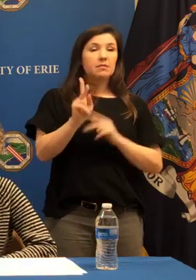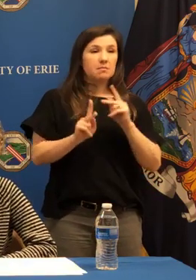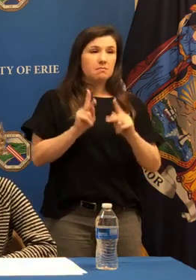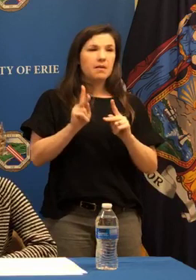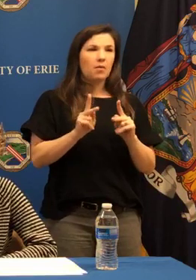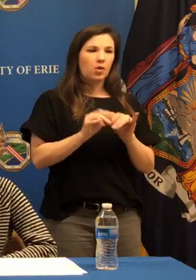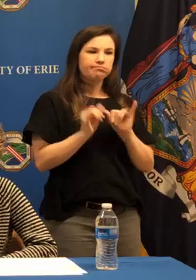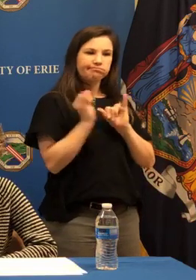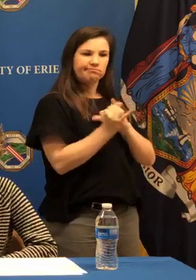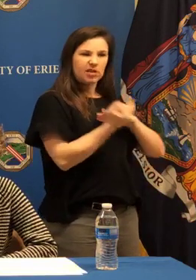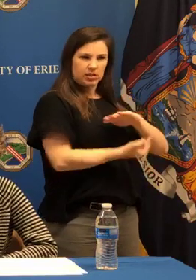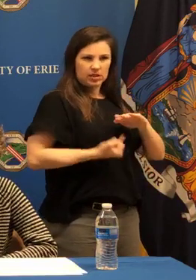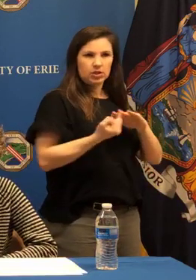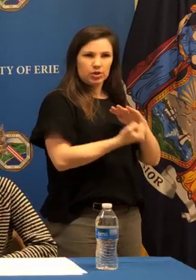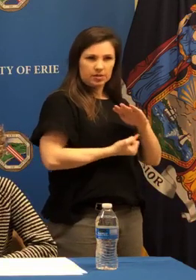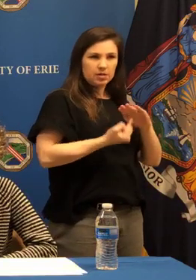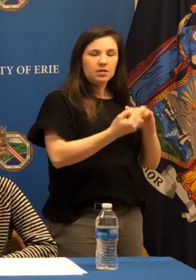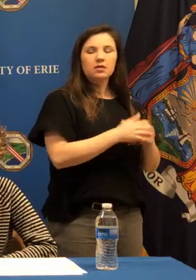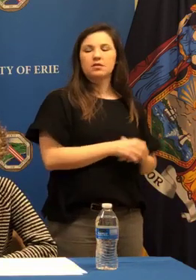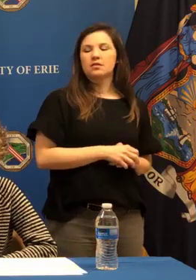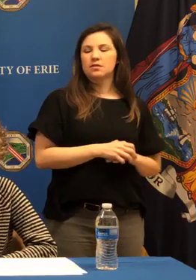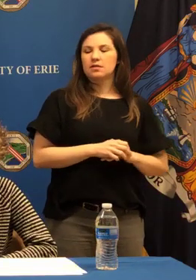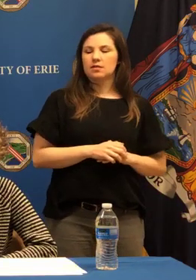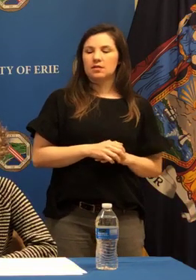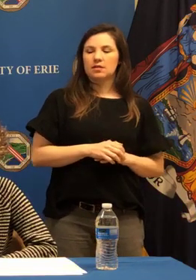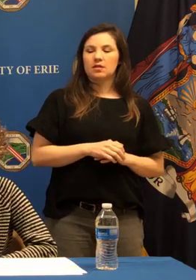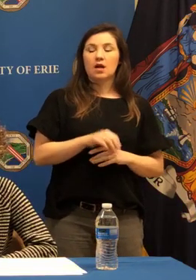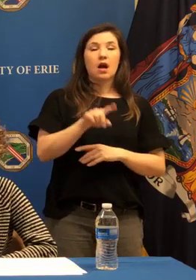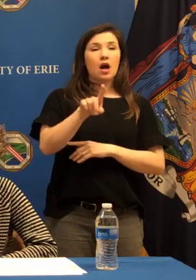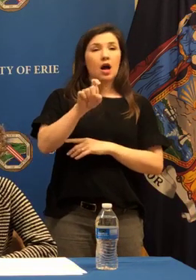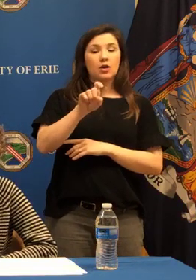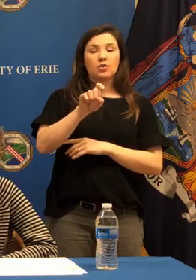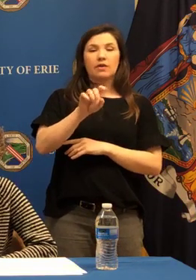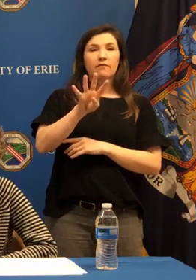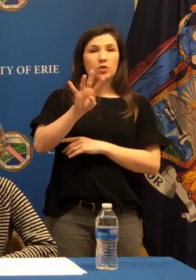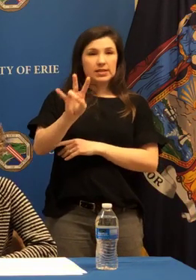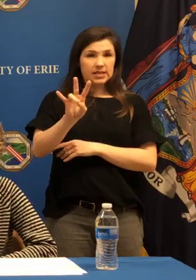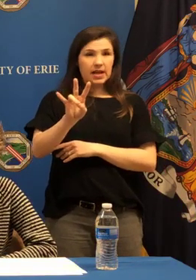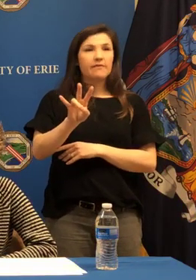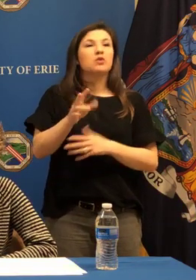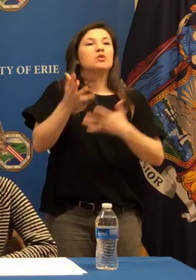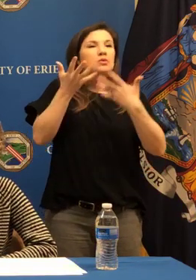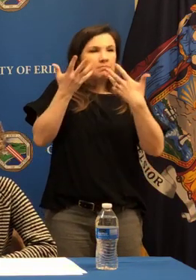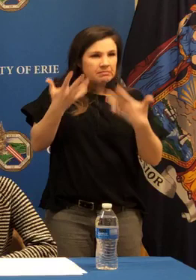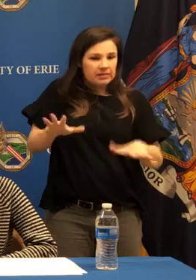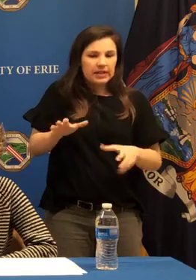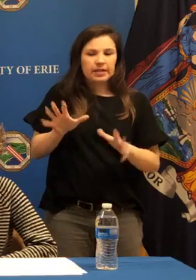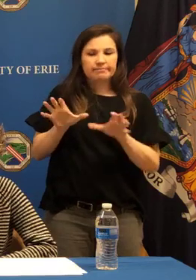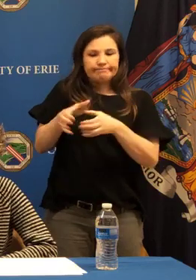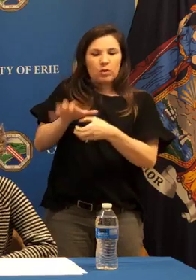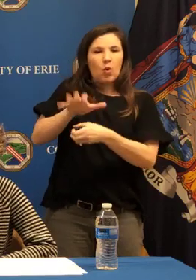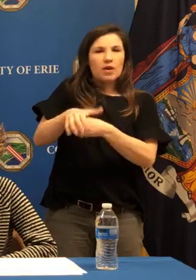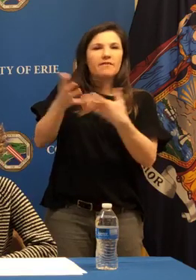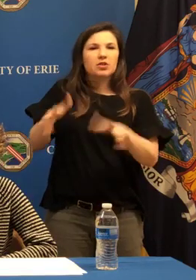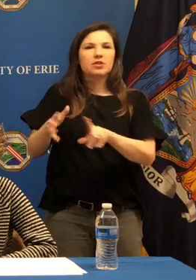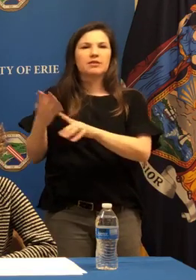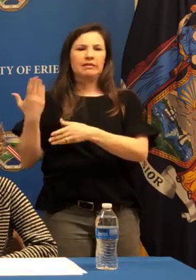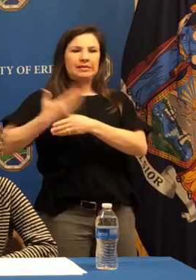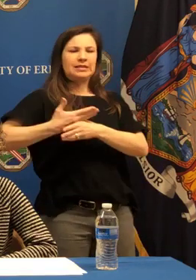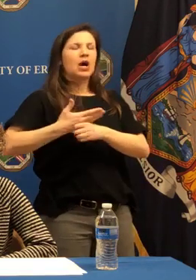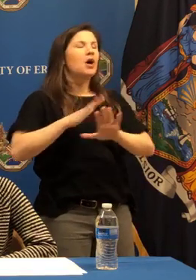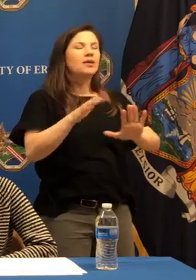in isolation. There are 147 people who've completed quarantine, and we're currently